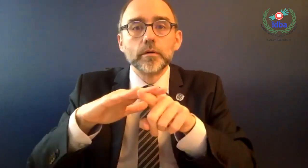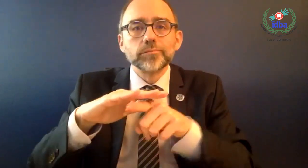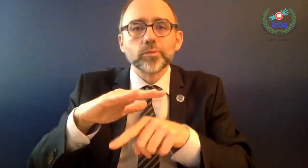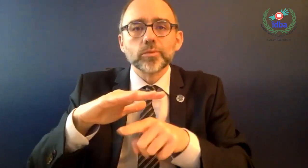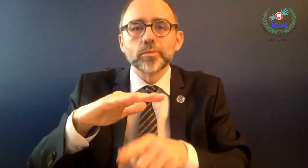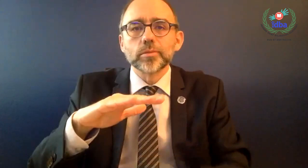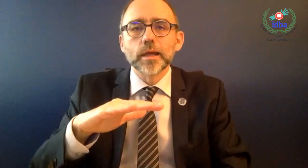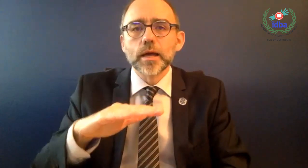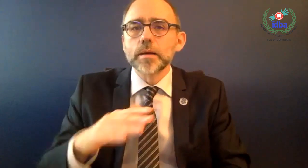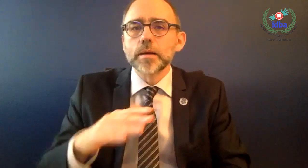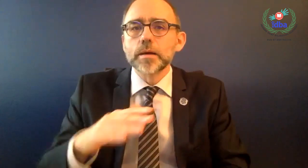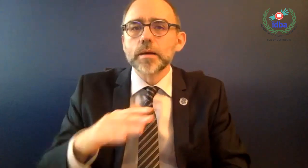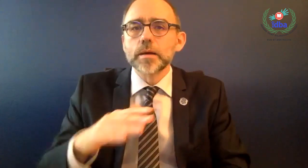inclusion or inclusive